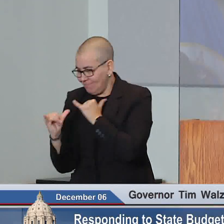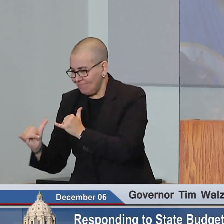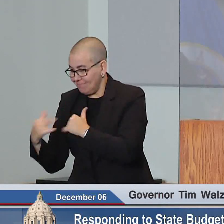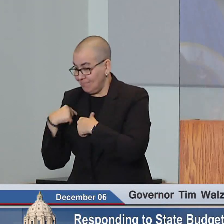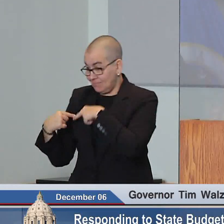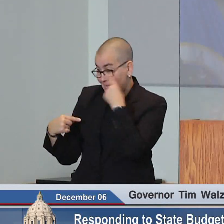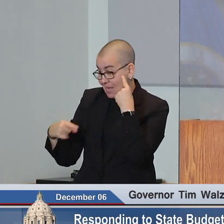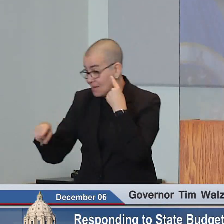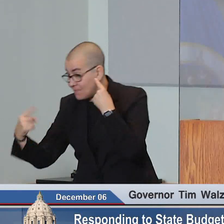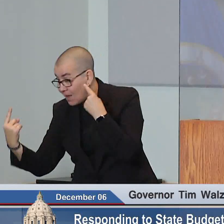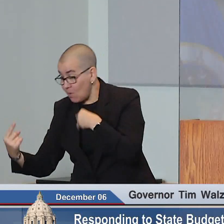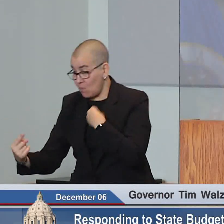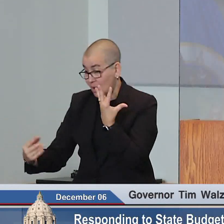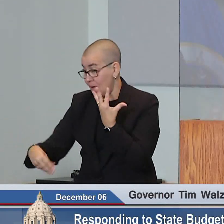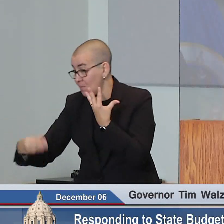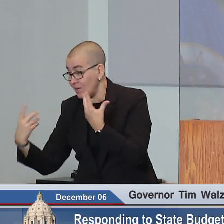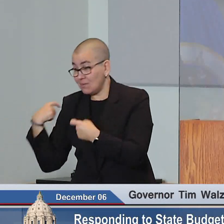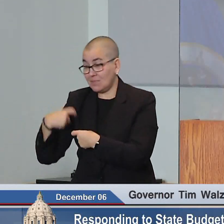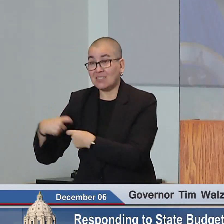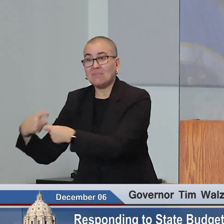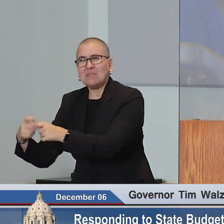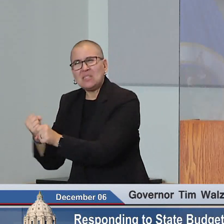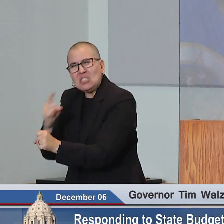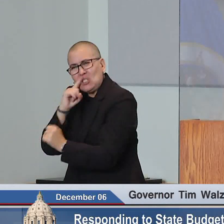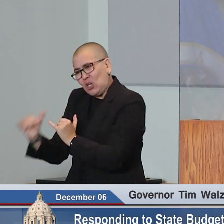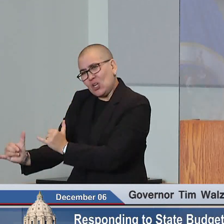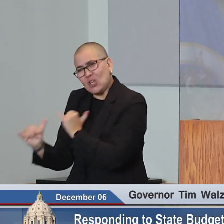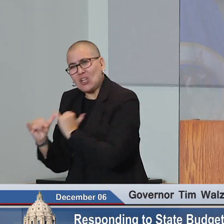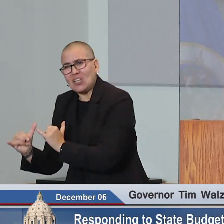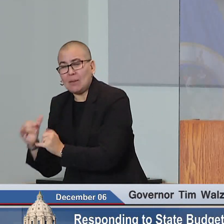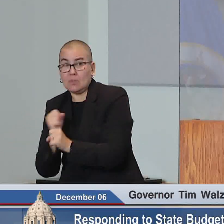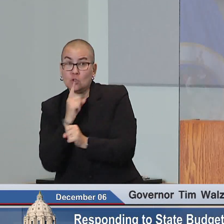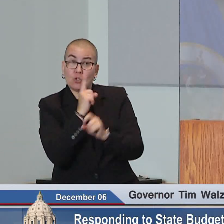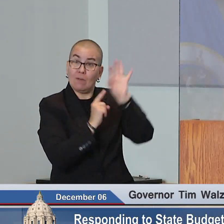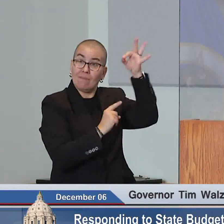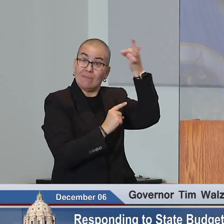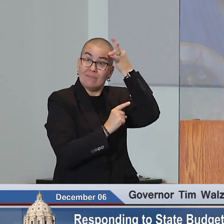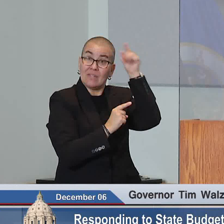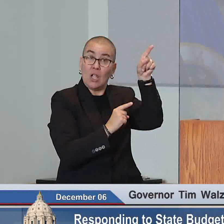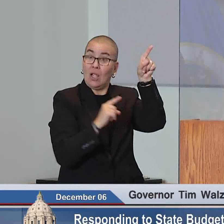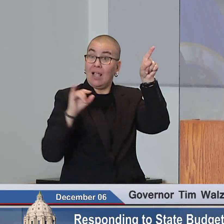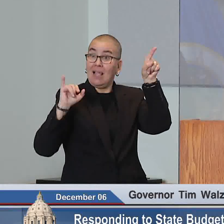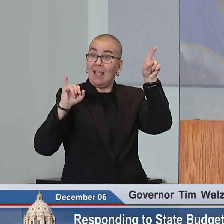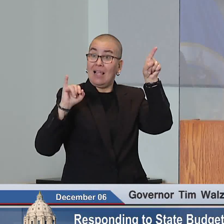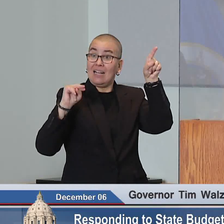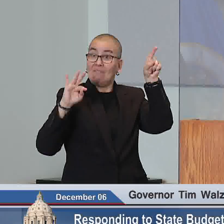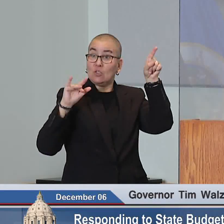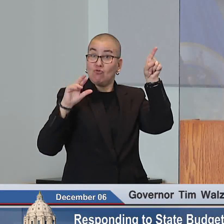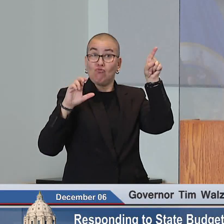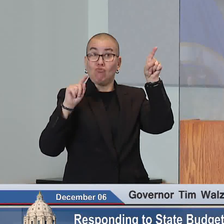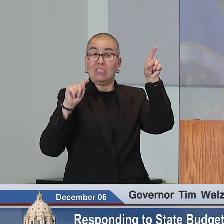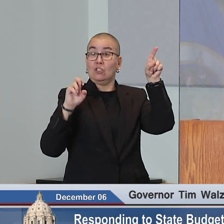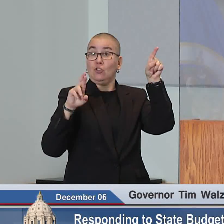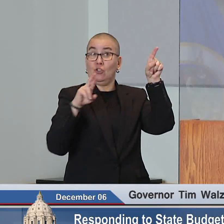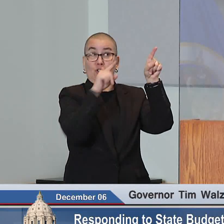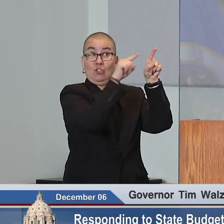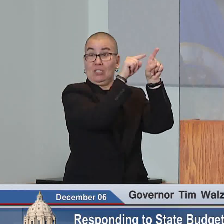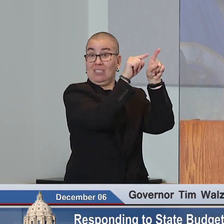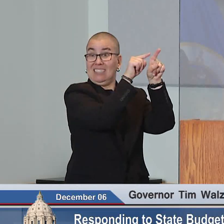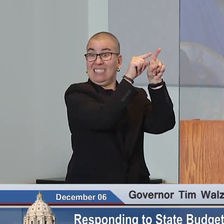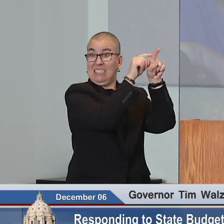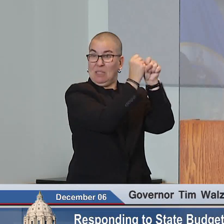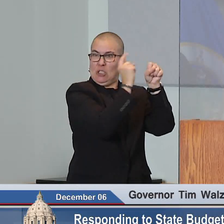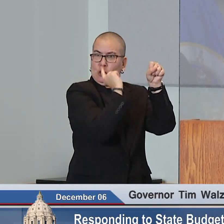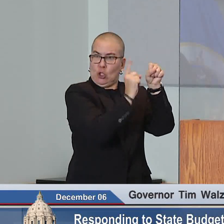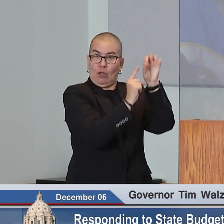sure that we're using the federal infrastructure dollars to continue to modernize Minnesota's infrastructure, thinking towards the future, making sure our roads,